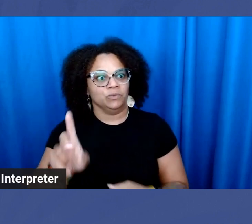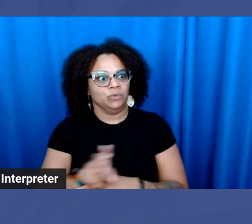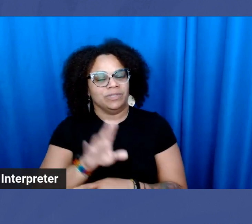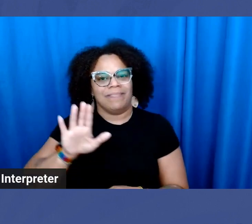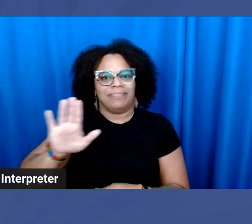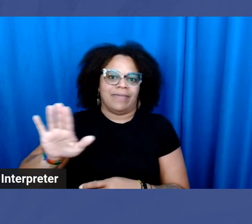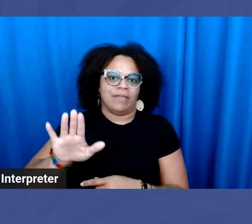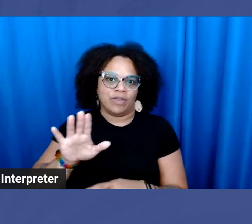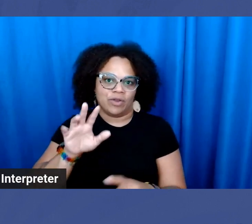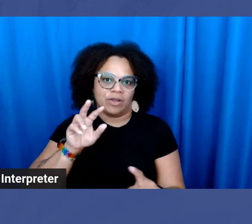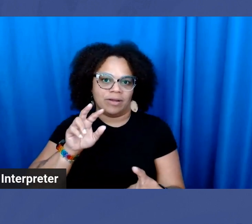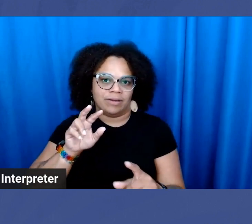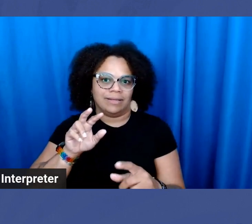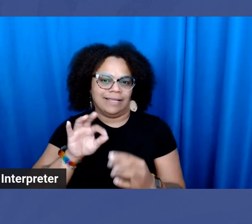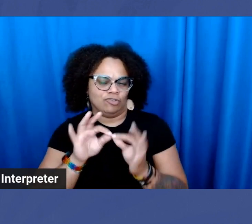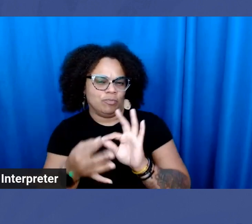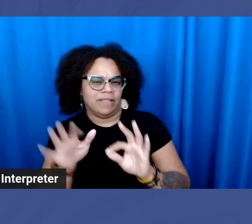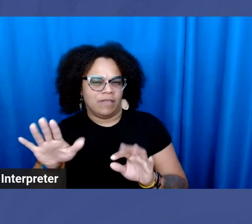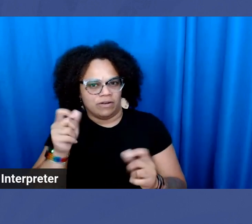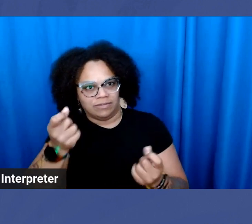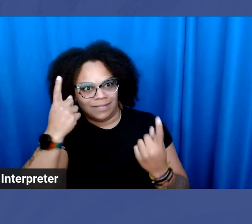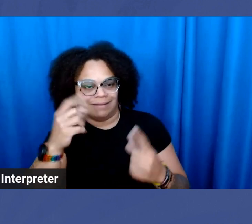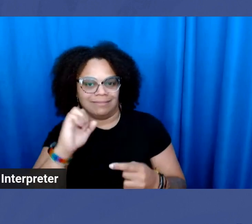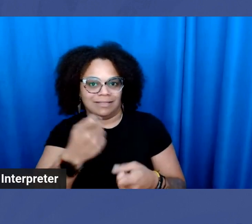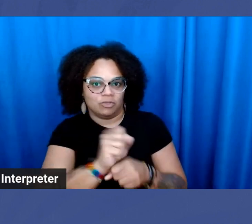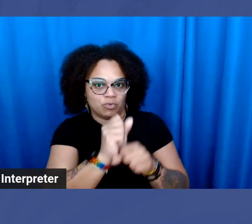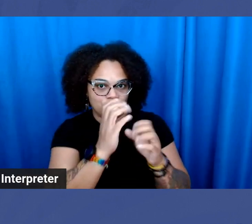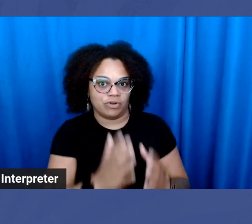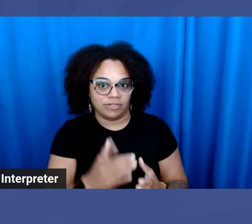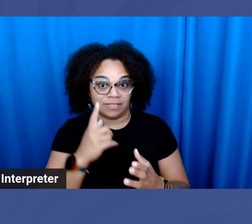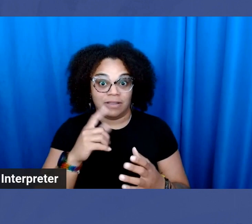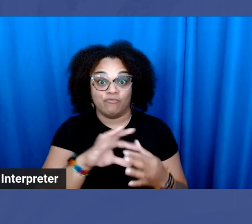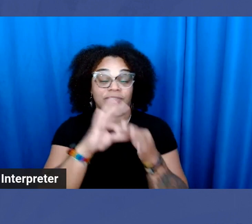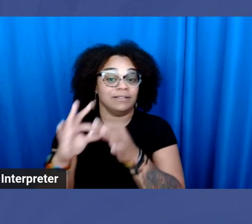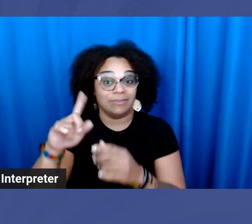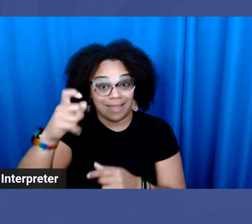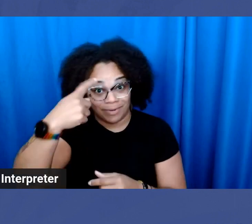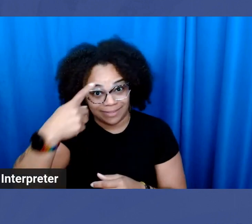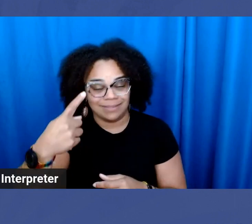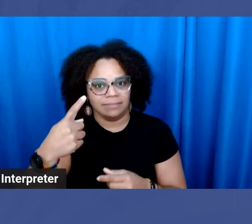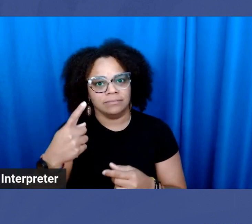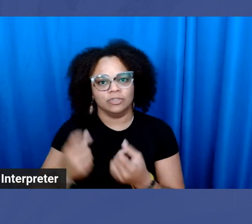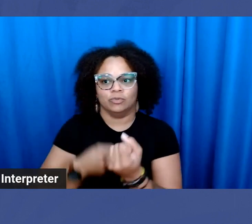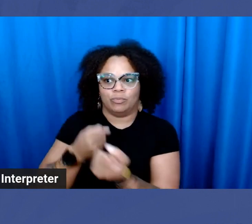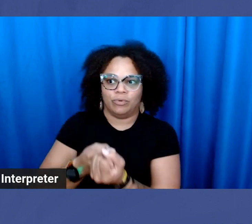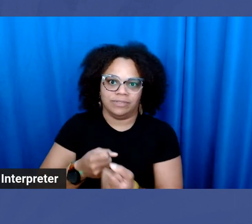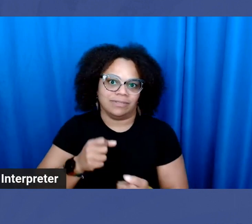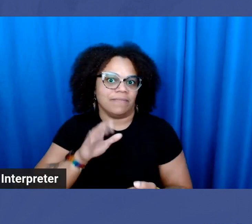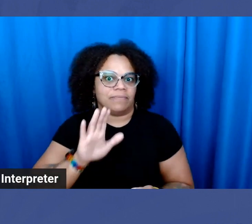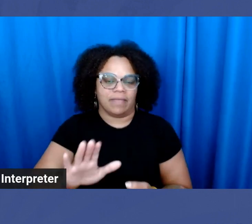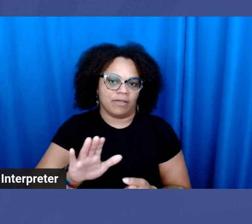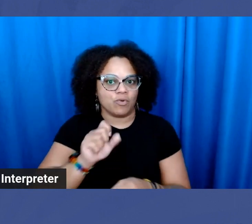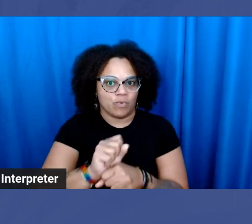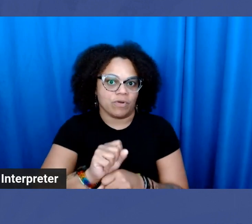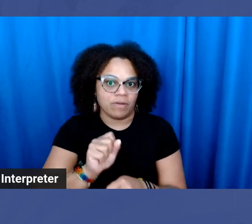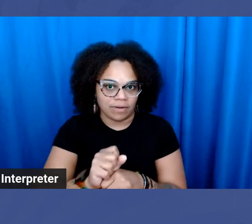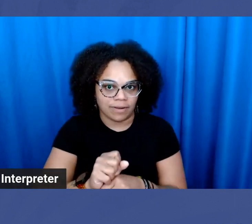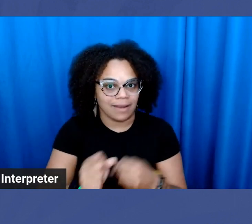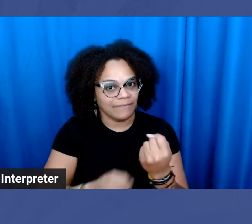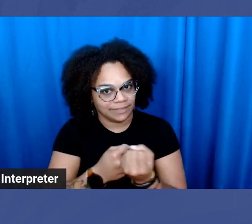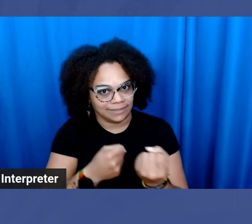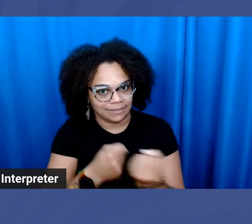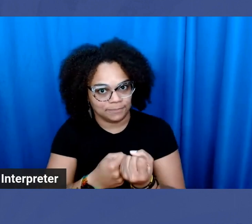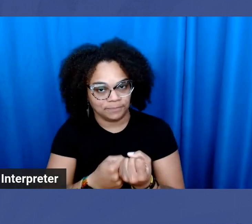work's mechanization under capitalism to support their objection to sex work advocacy. Under